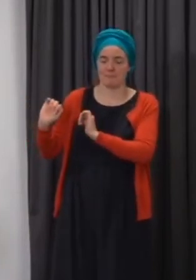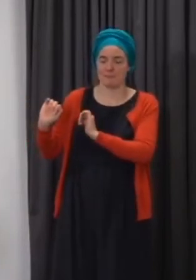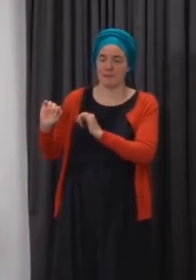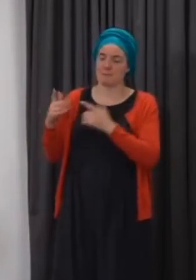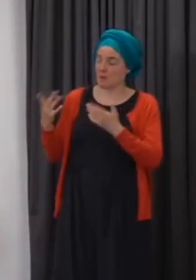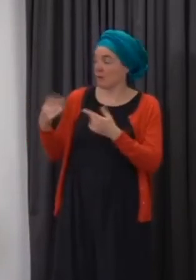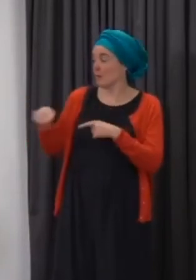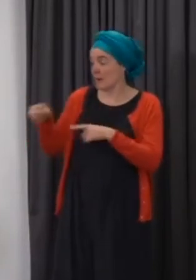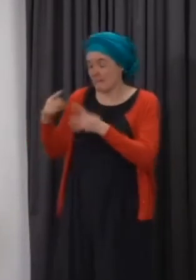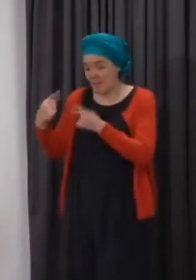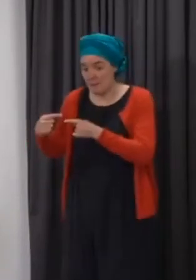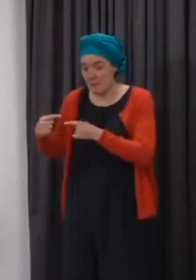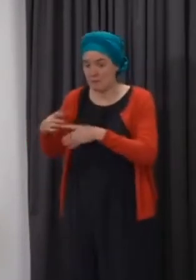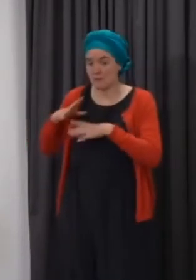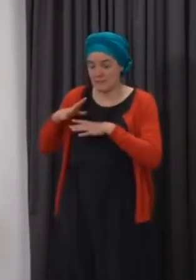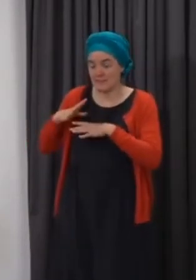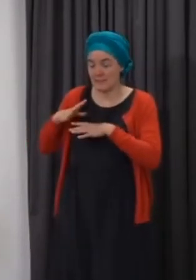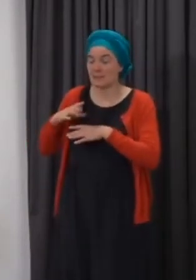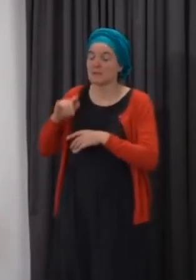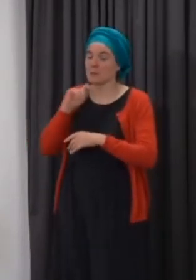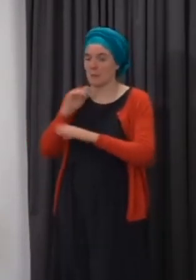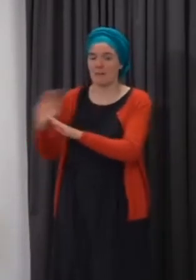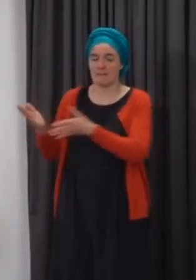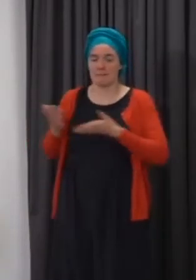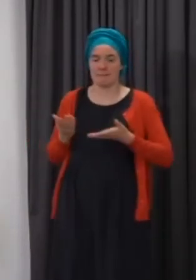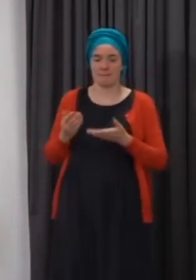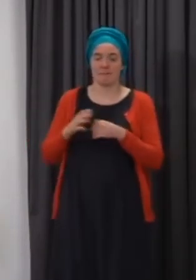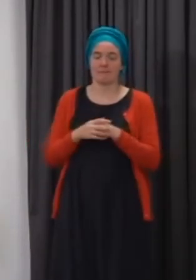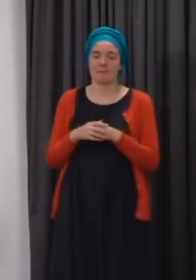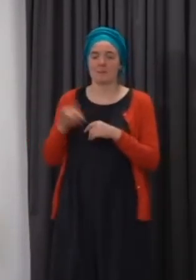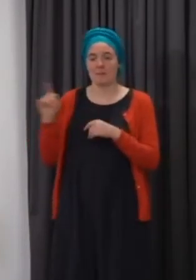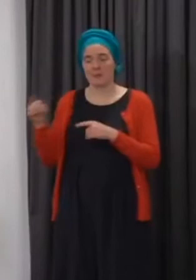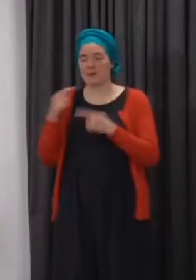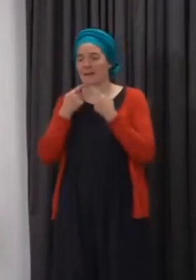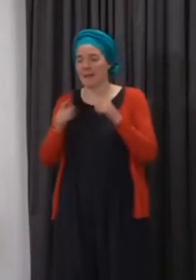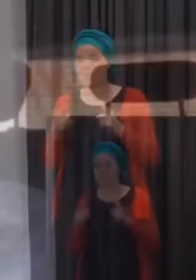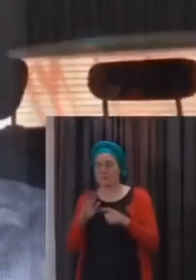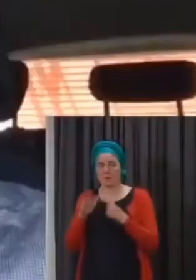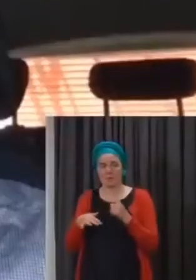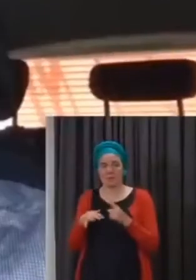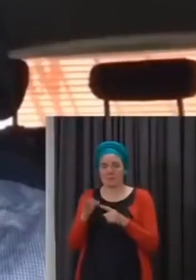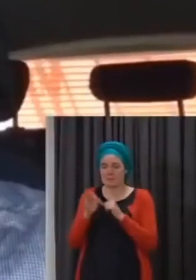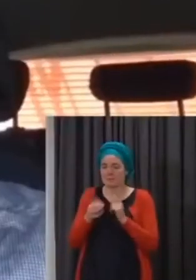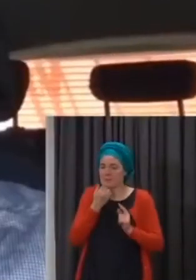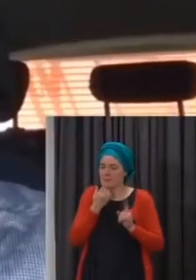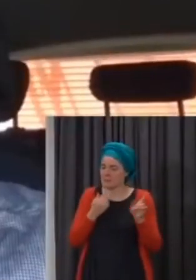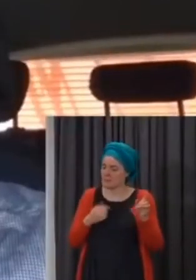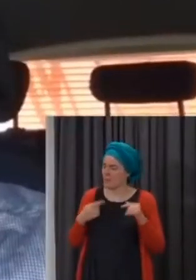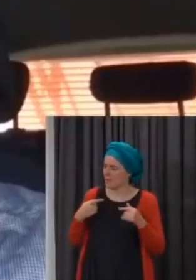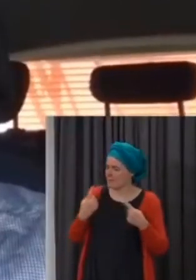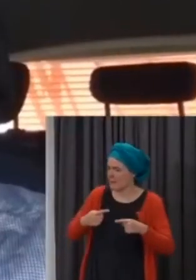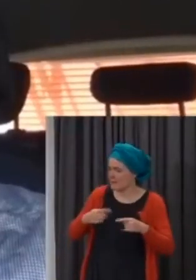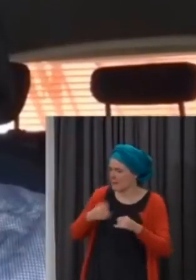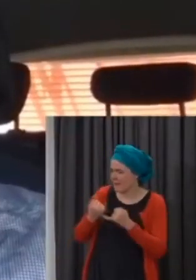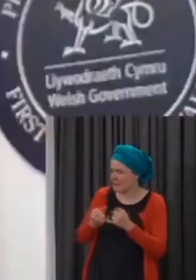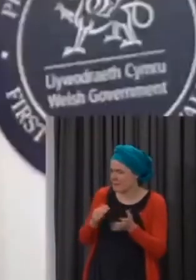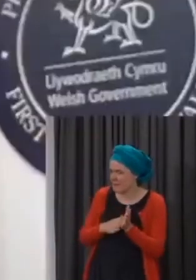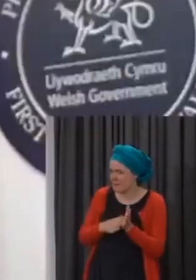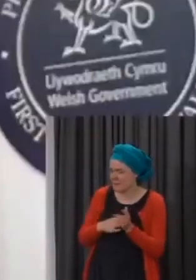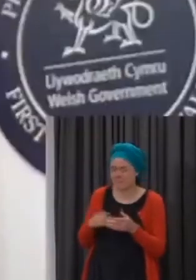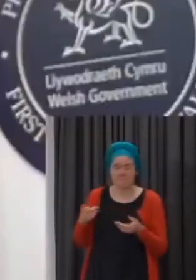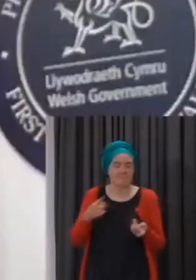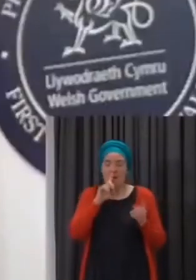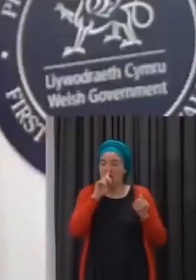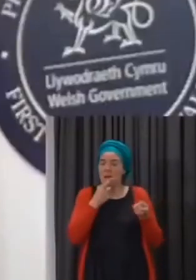when it's available, and I'm sure that they will make their own announcements on the precise dates. Sorry, will it be available by the end of the month? I can't comment